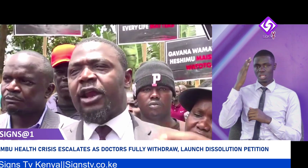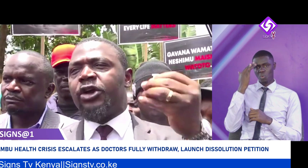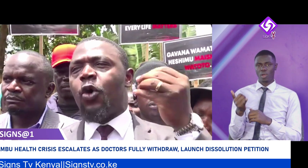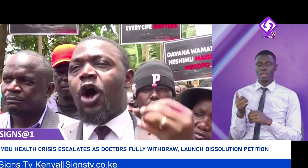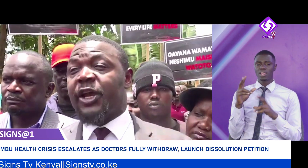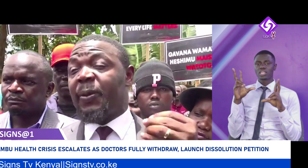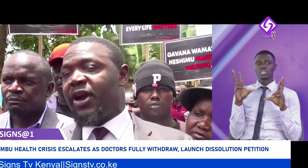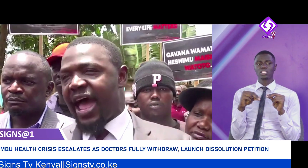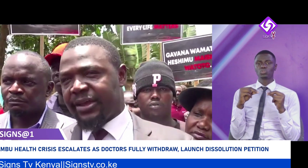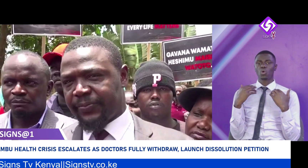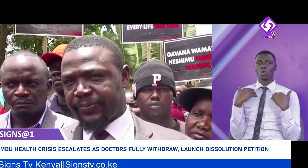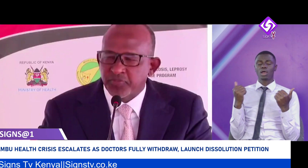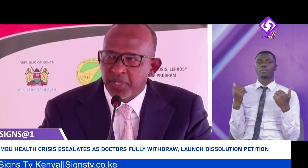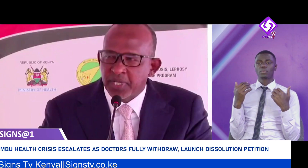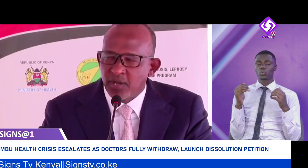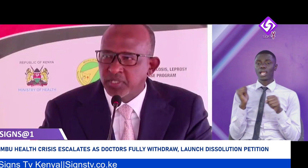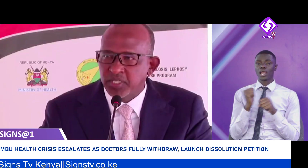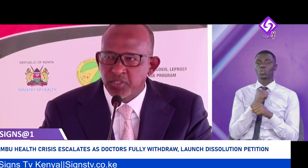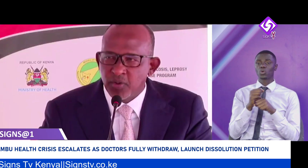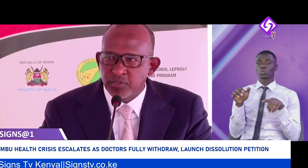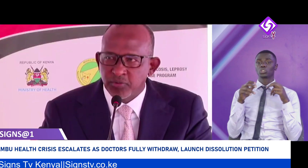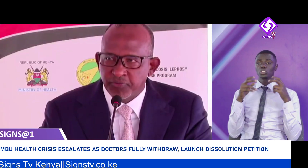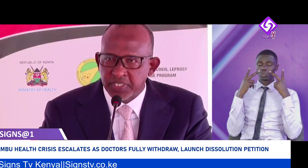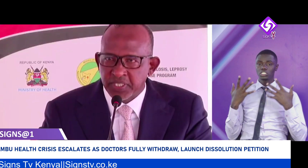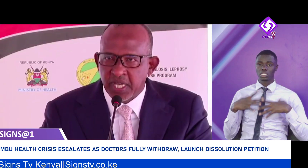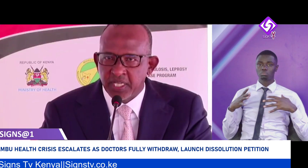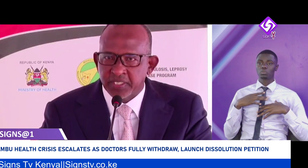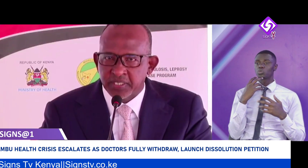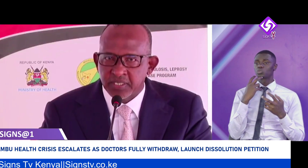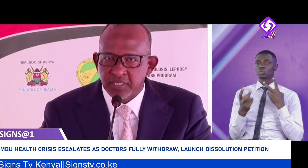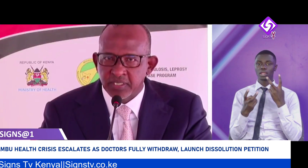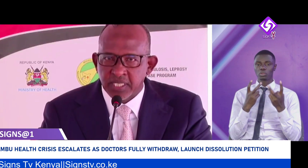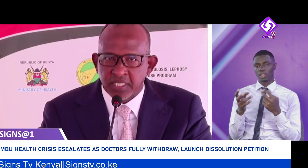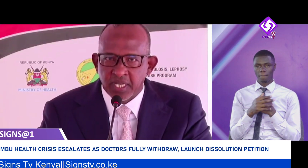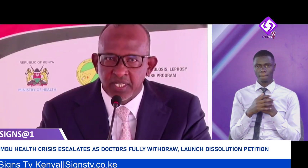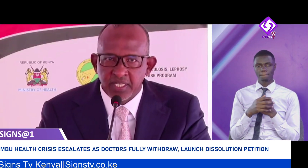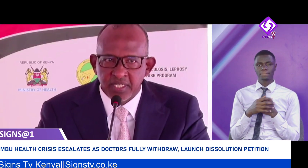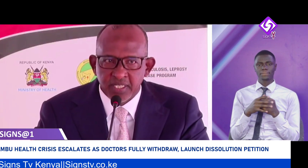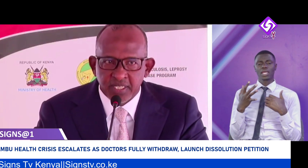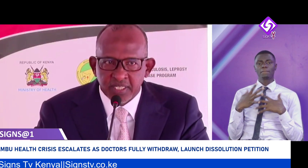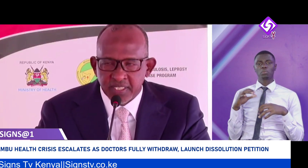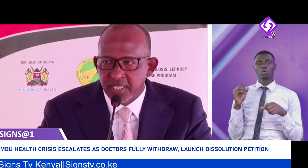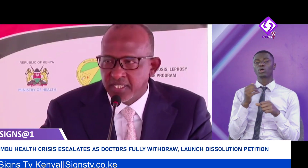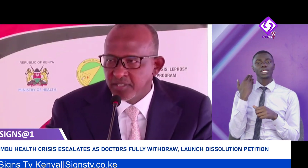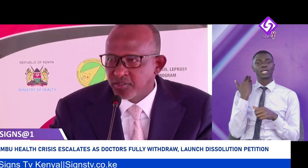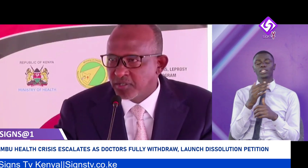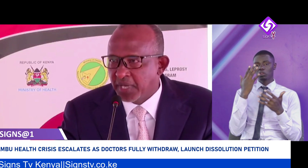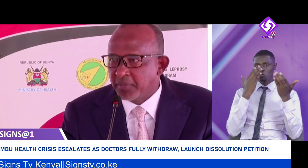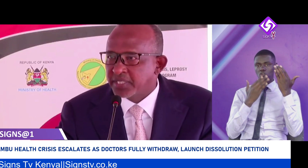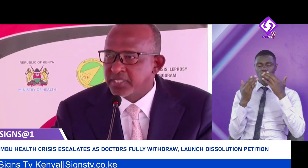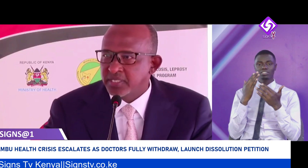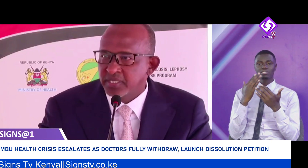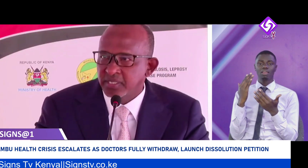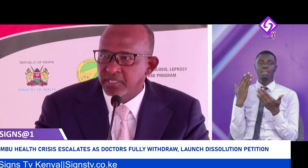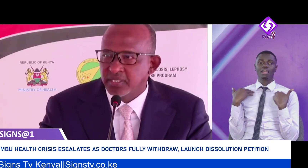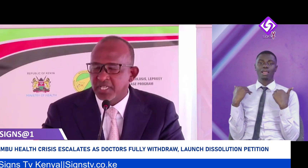can continue watching people dying. If some counties don't want to fix their health sector, then you don't blame us.